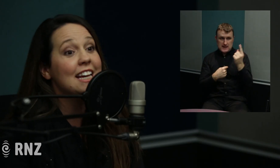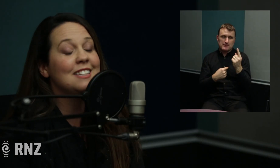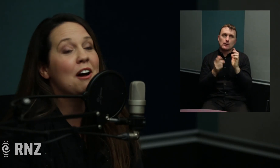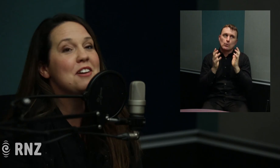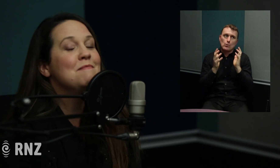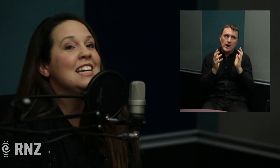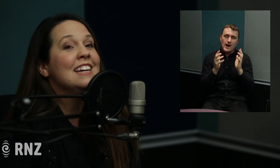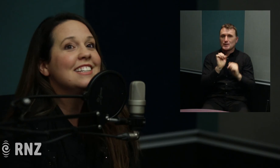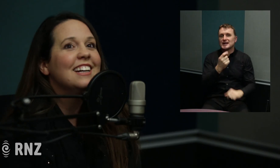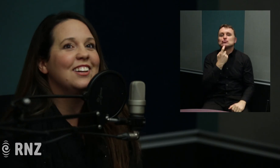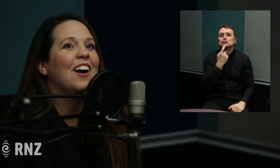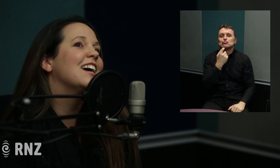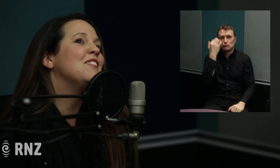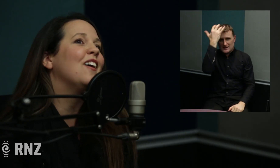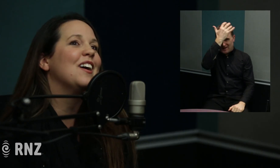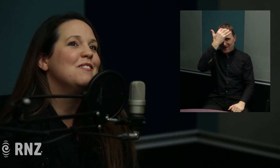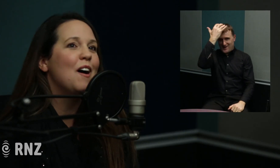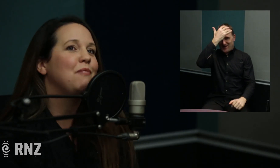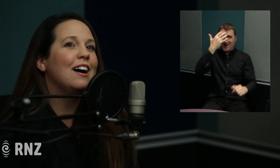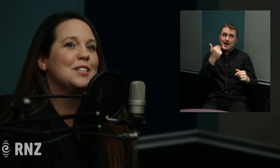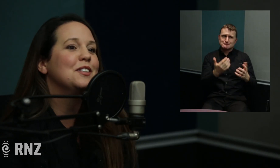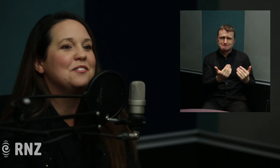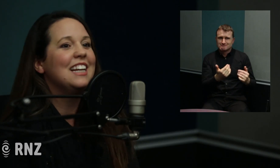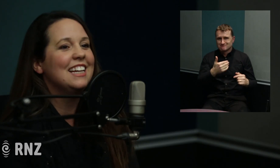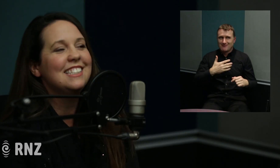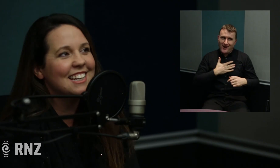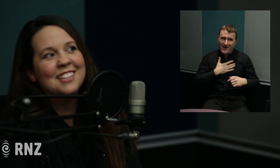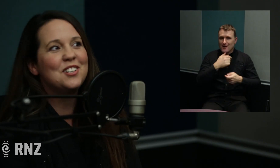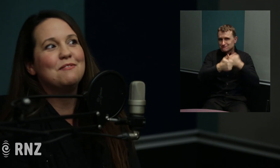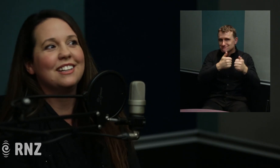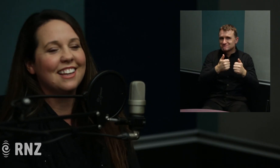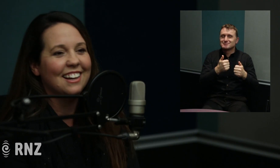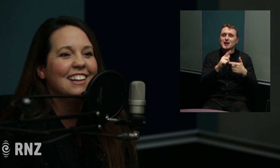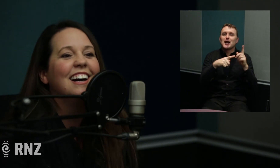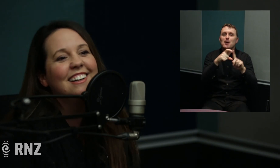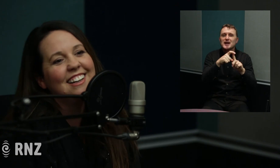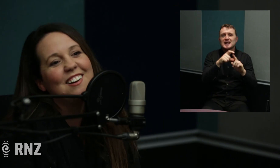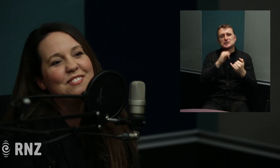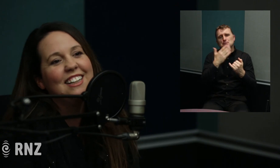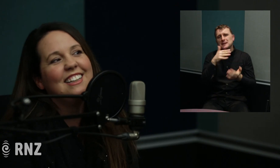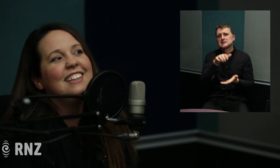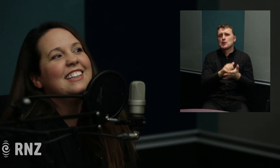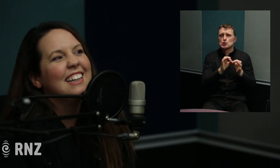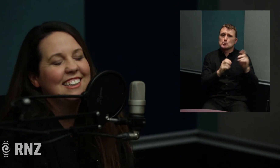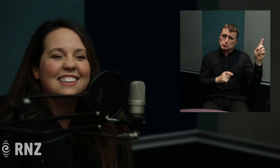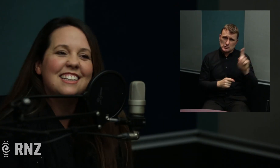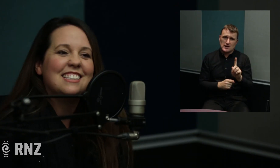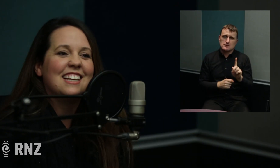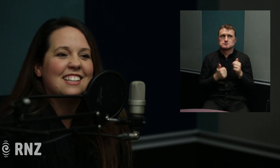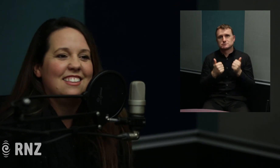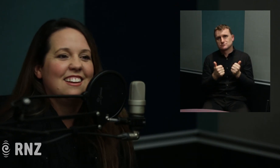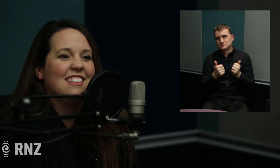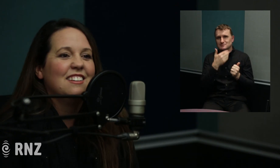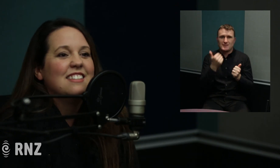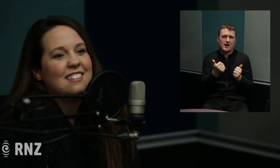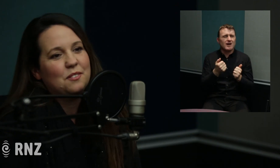I've got redheads in my family, Ed. You know, come on. I'm biased towards redheads. Get an interpreter there, you know.